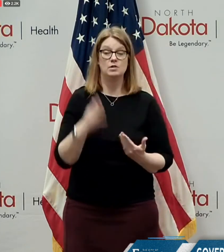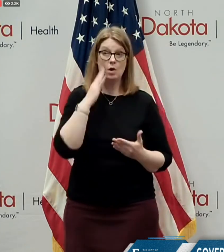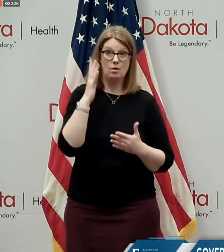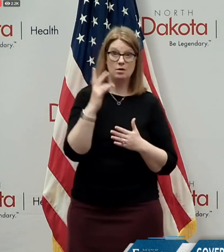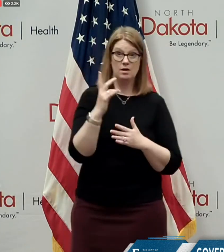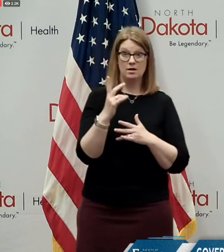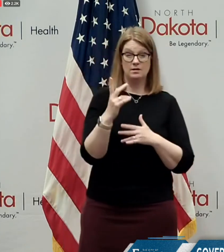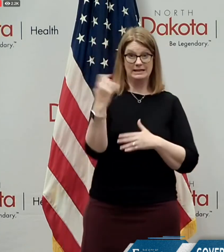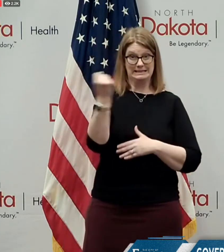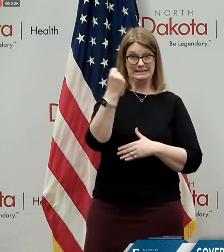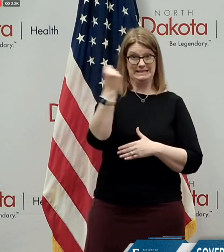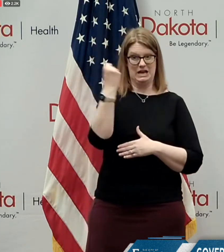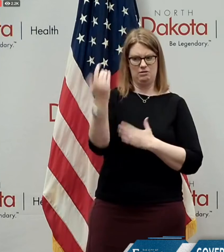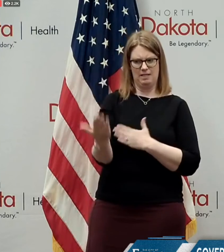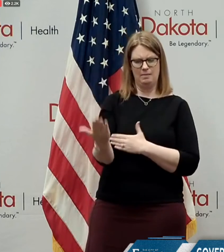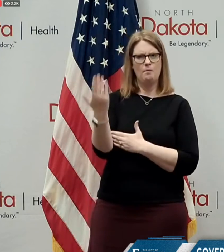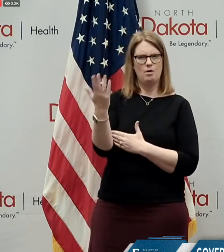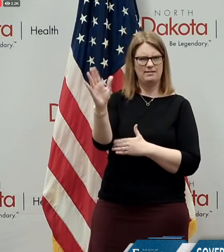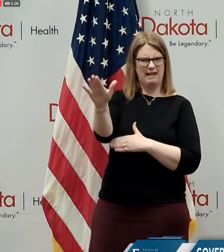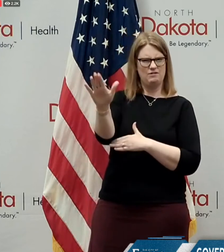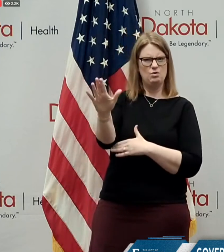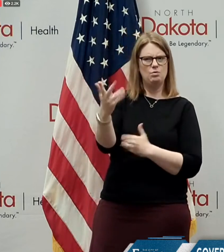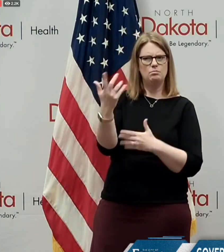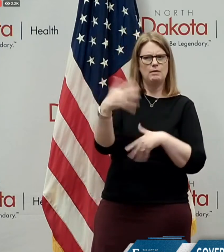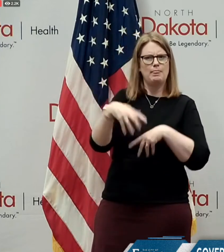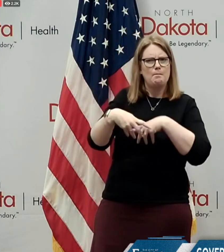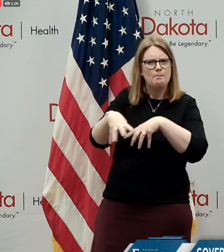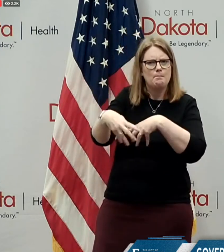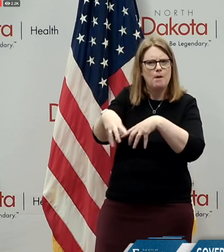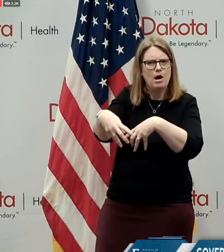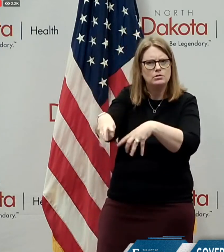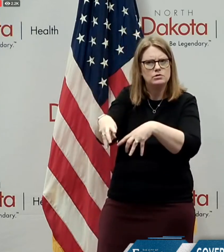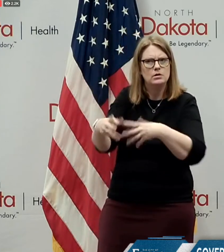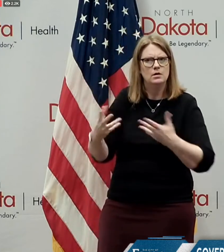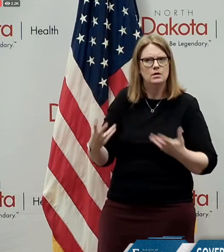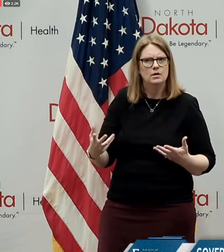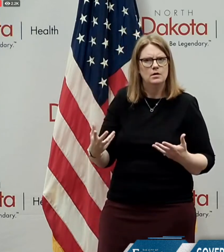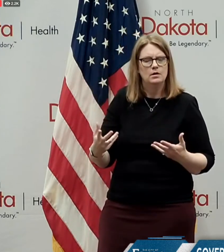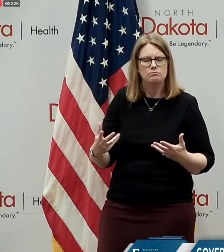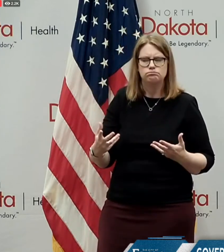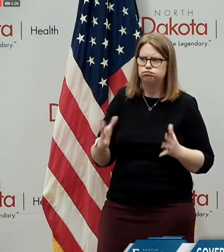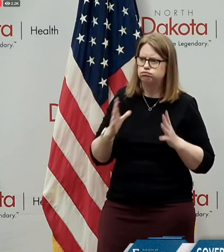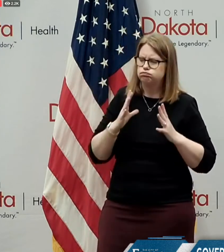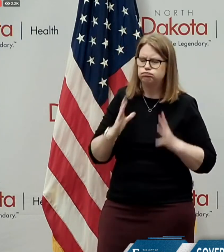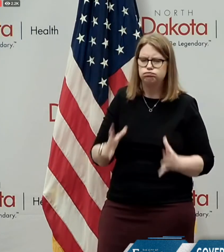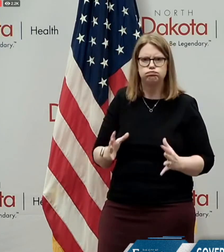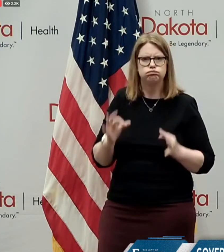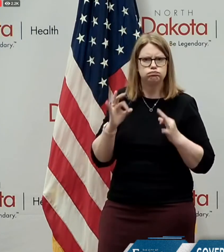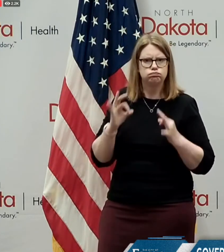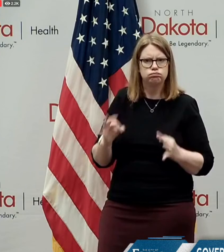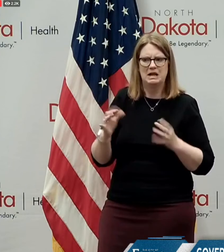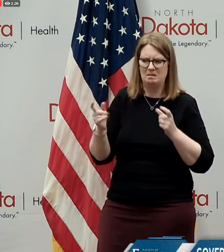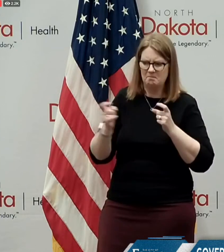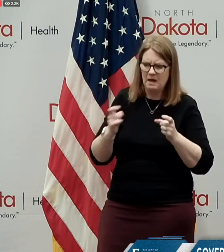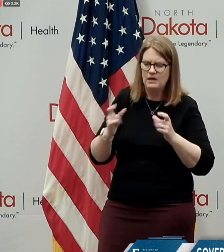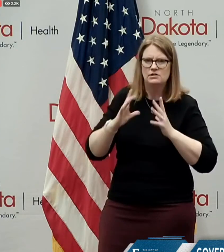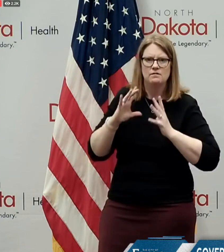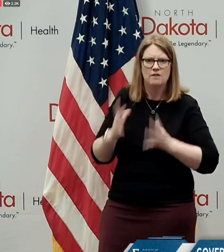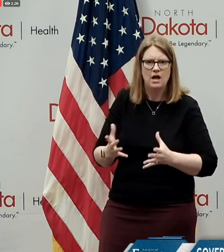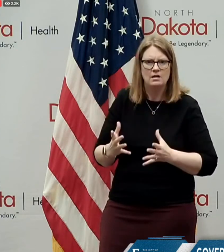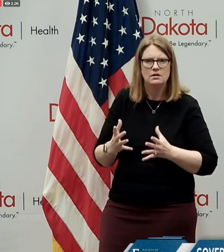Saturday with the march was well executed, well managed, and